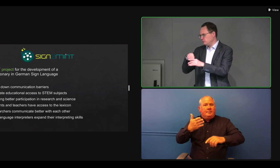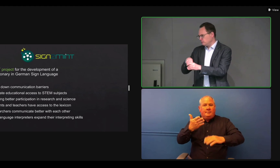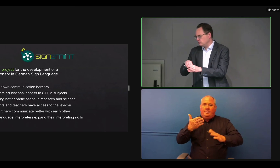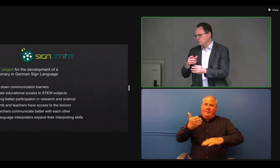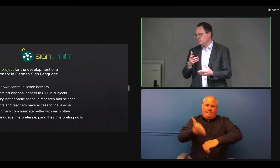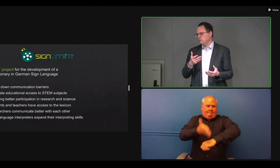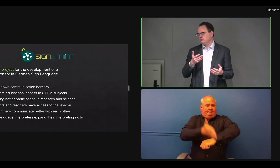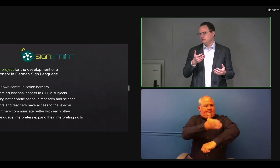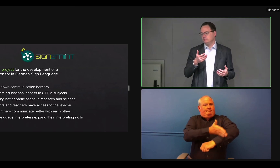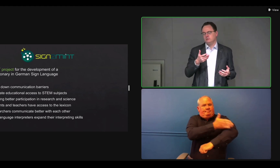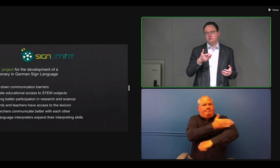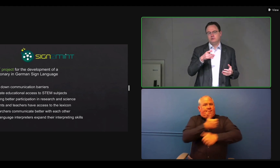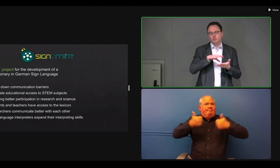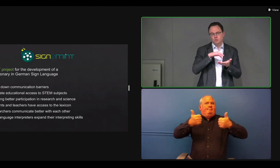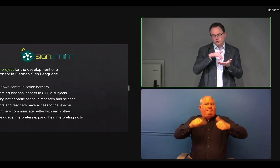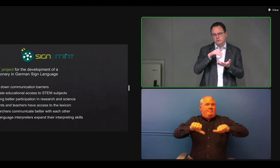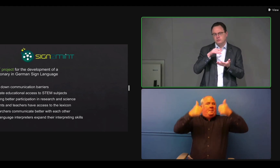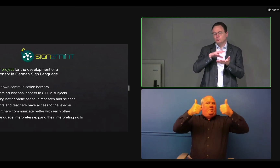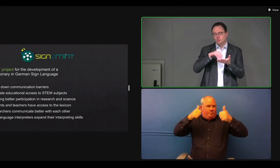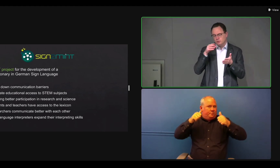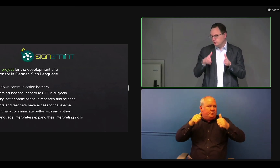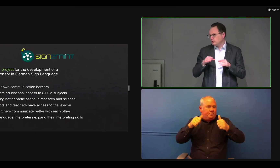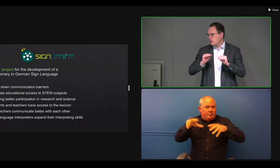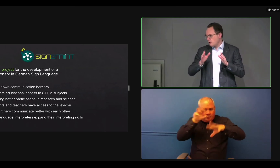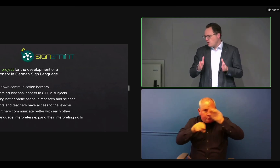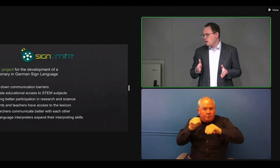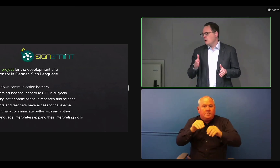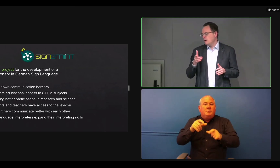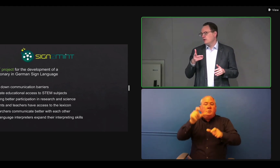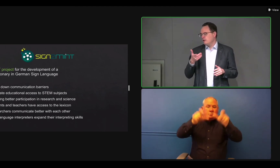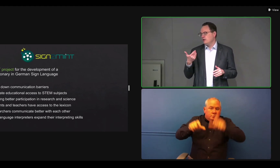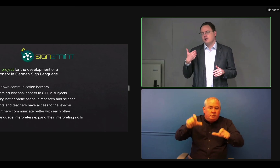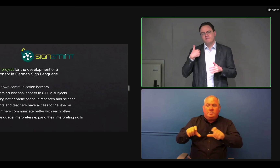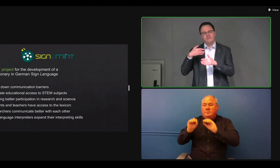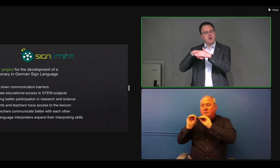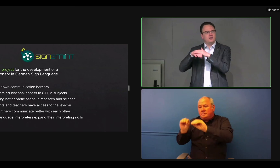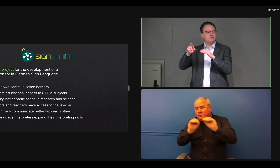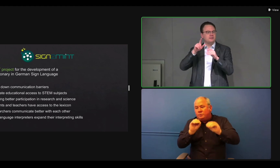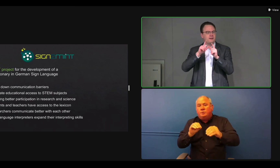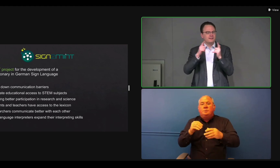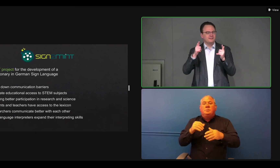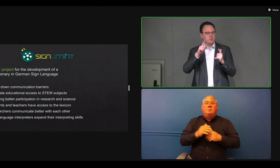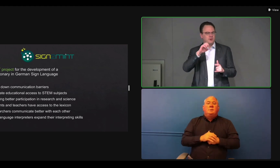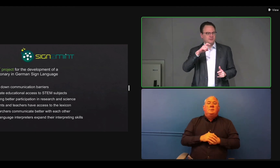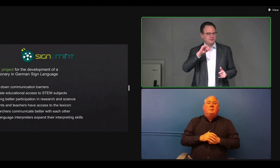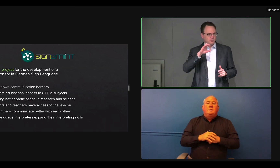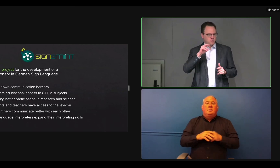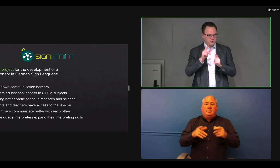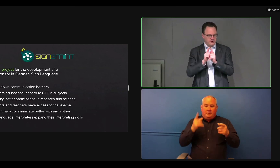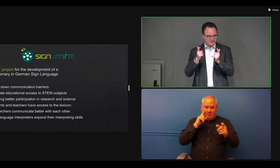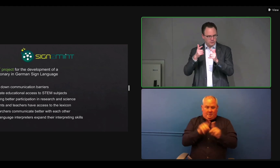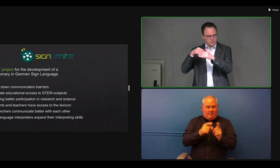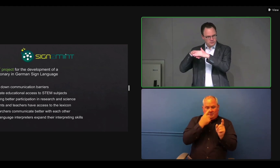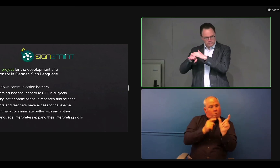enable better participation in research and science for deaf and hard of hearing people, for students and teachers to have access to